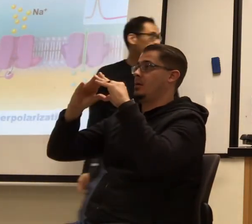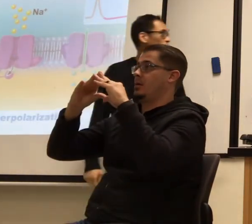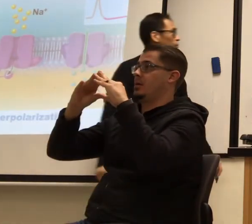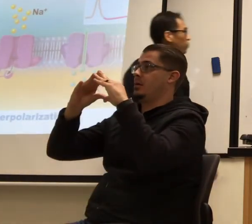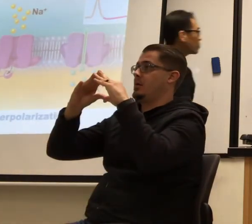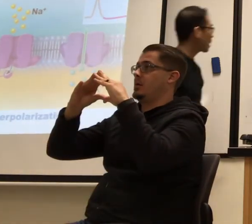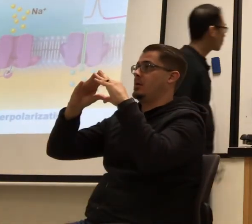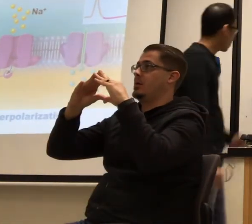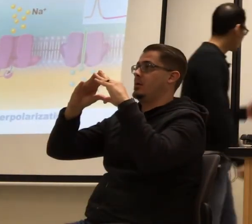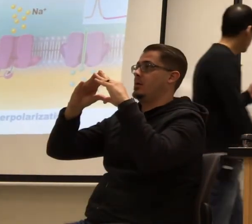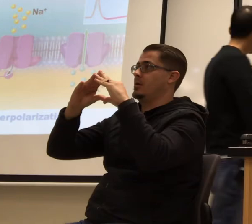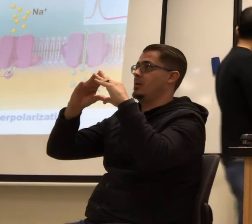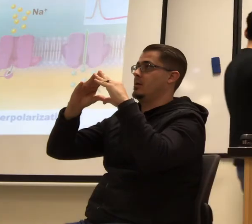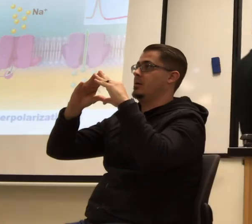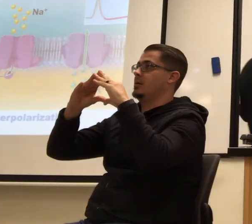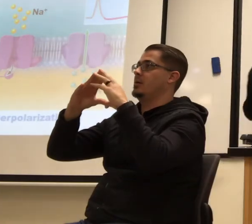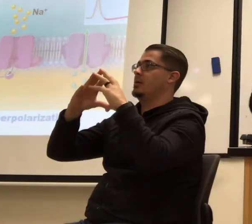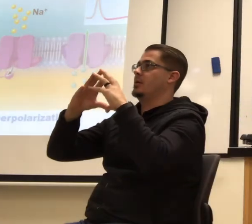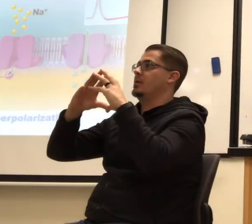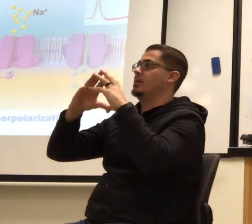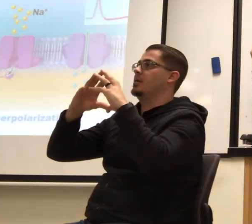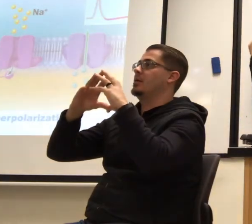So hyperpolarization,